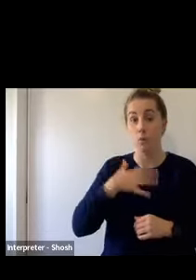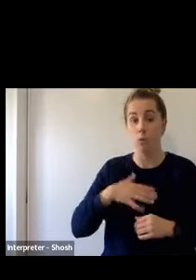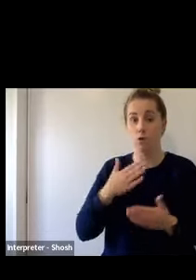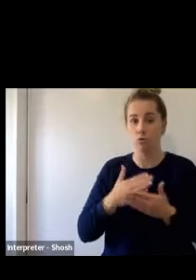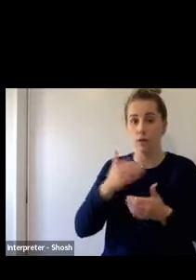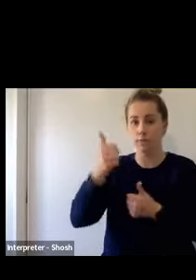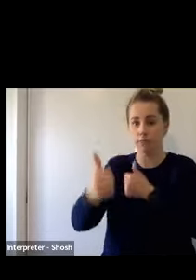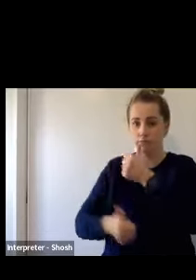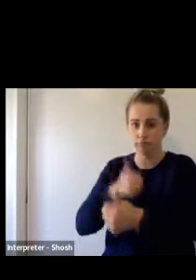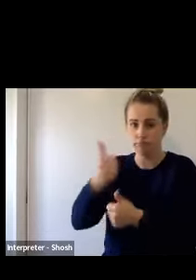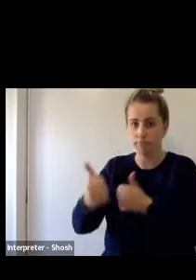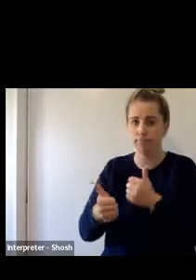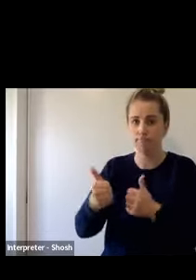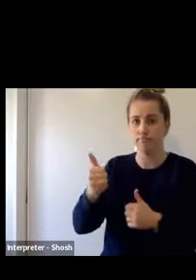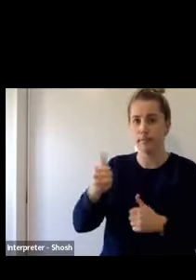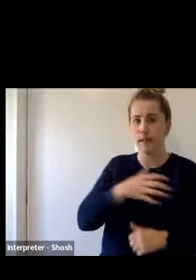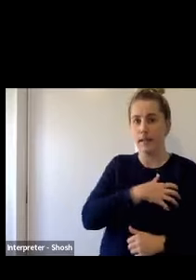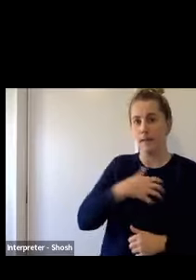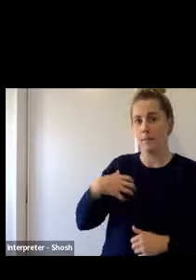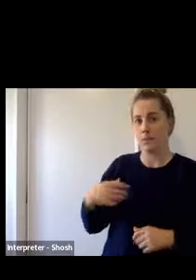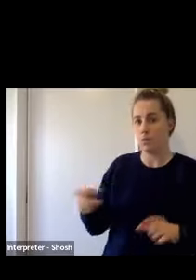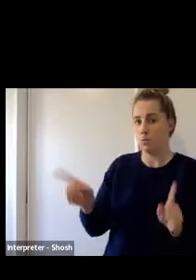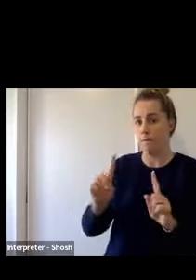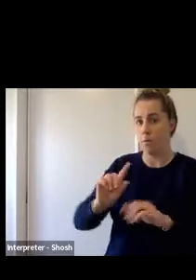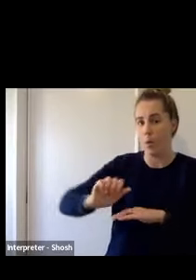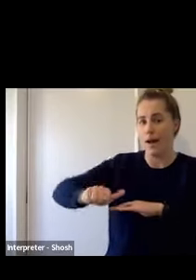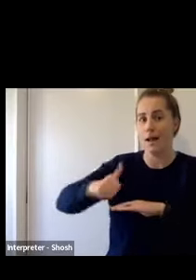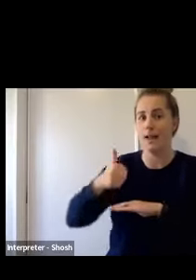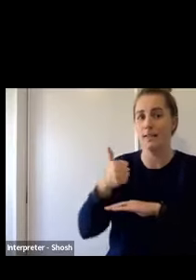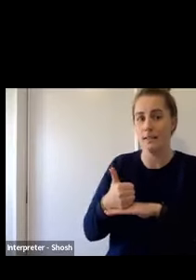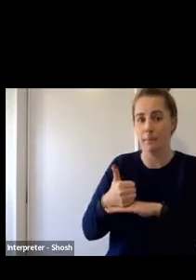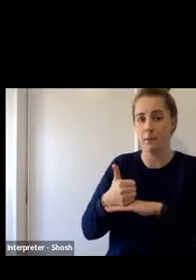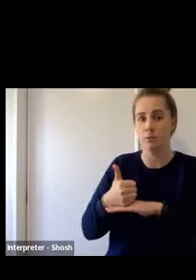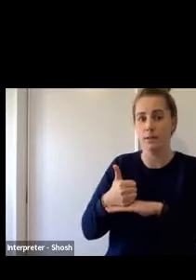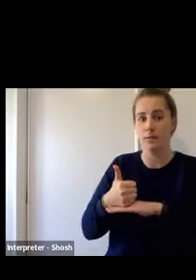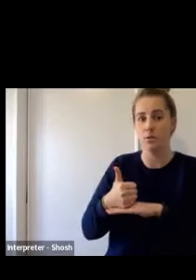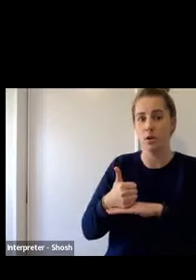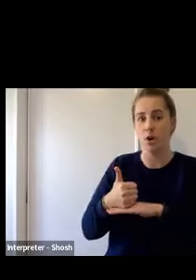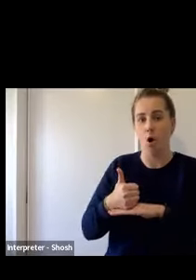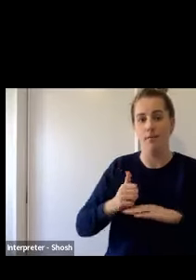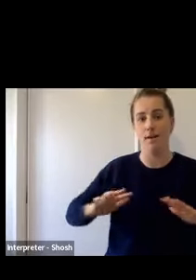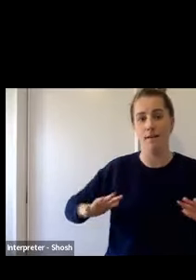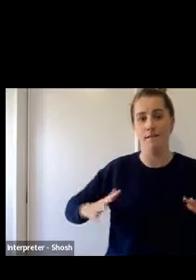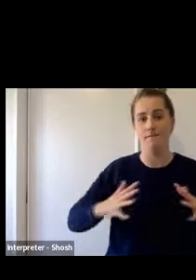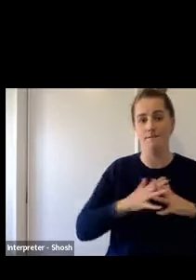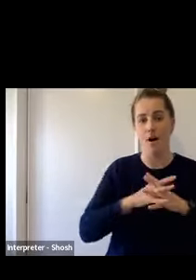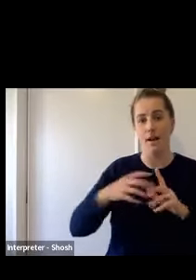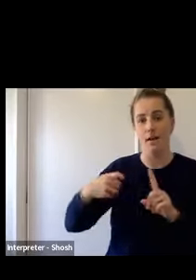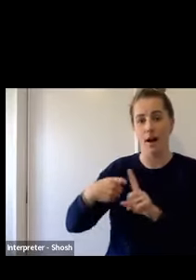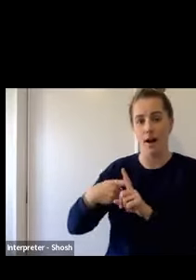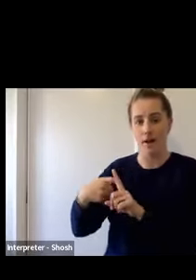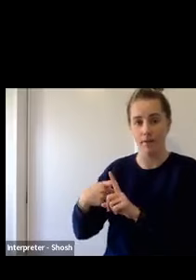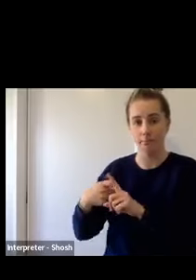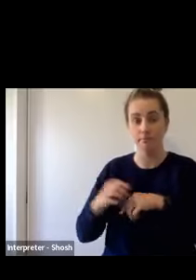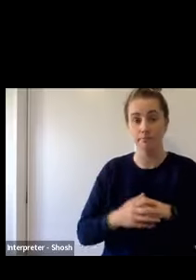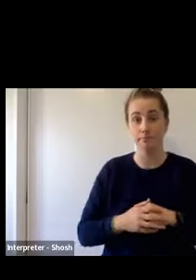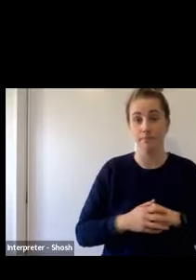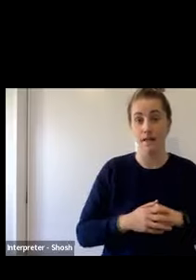commend the government on the establishment of Waikaha, the Ministry of Disabled